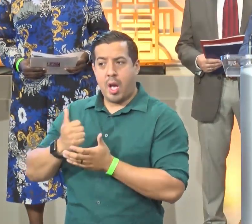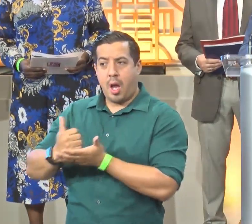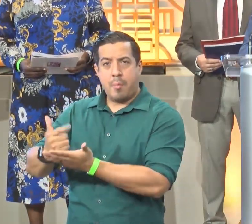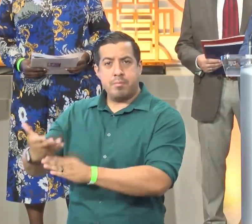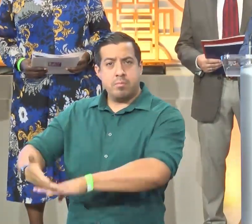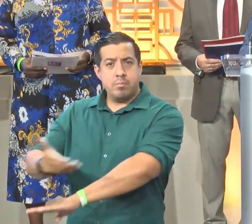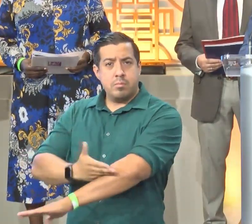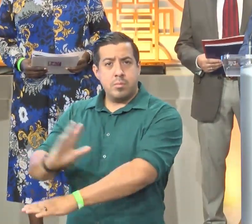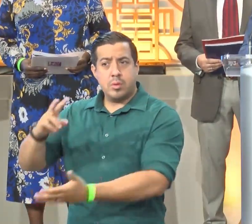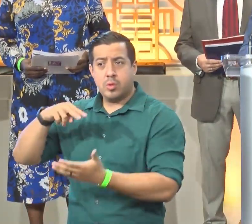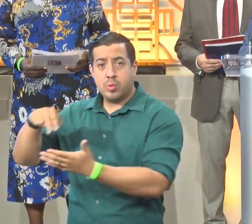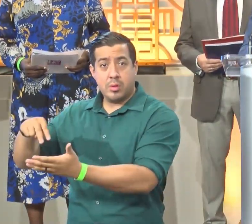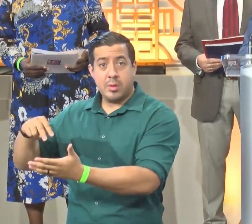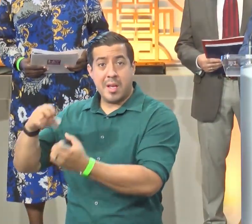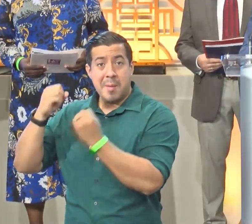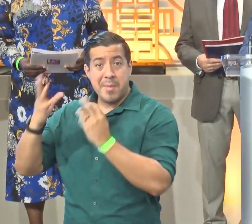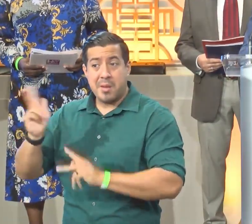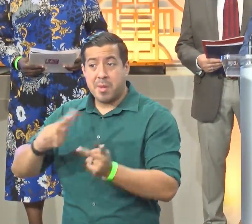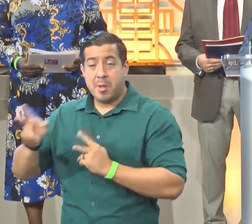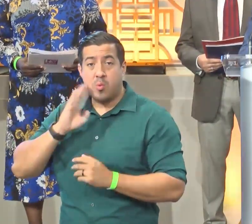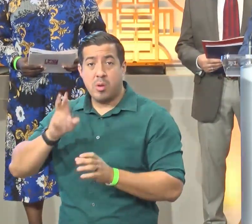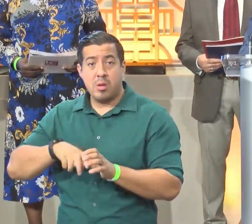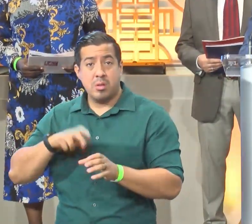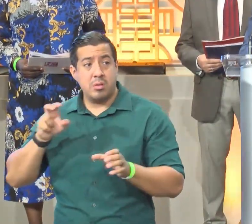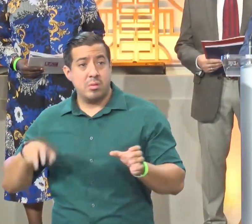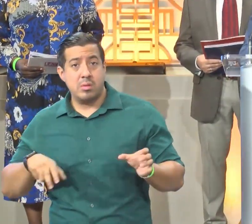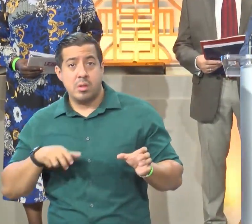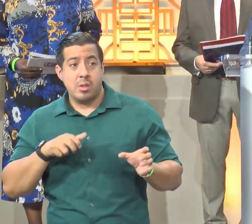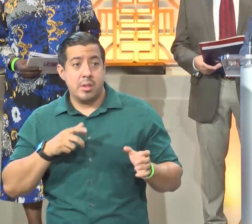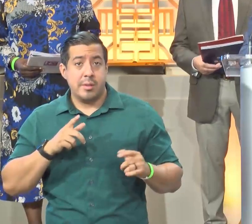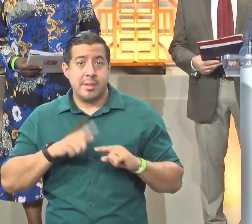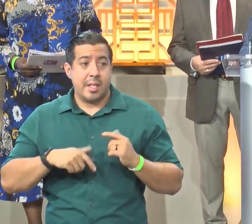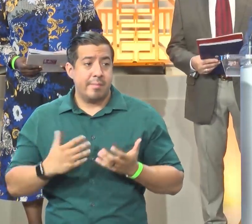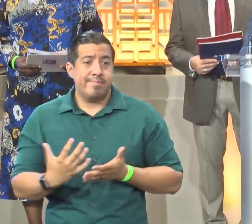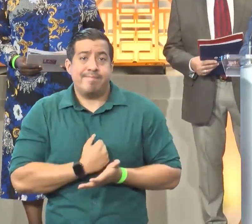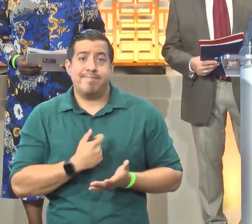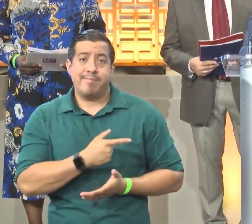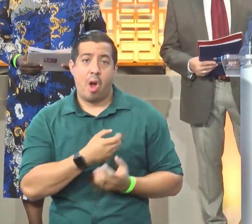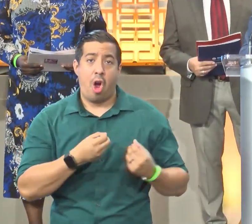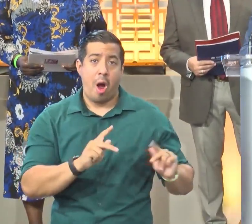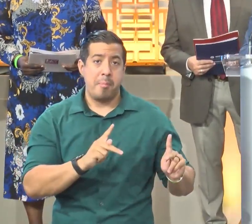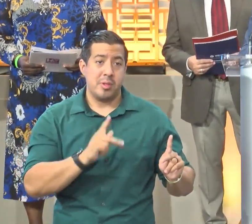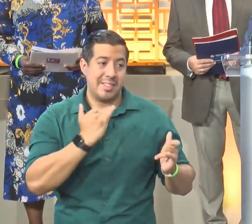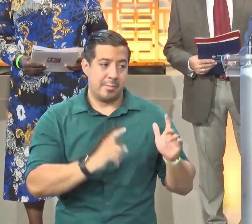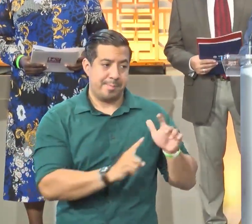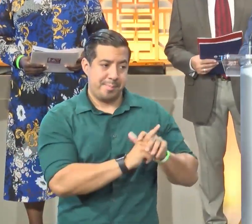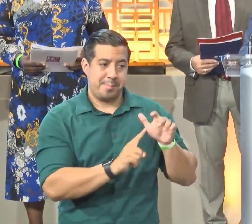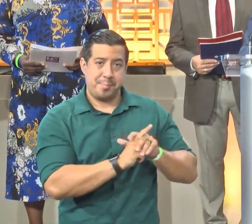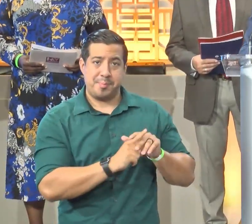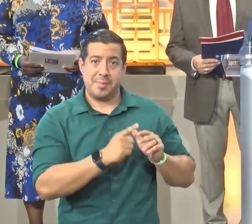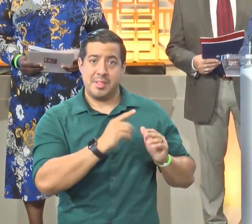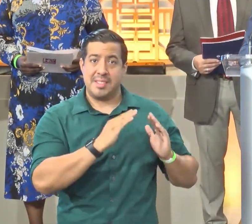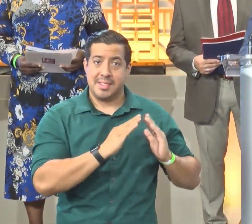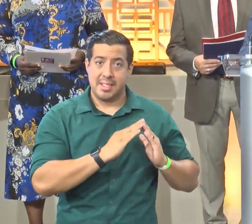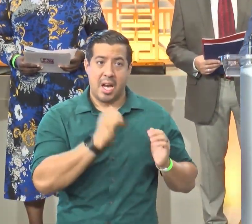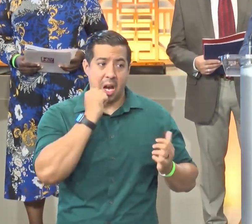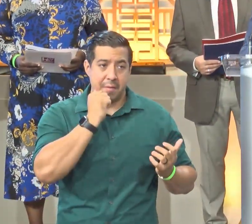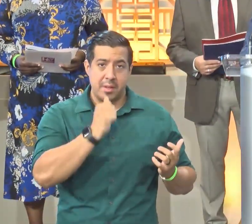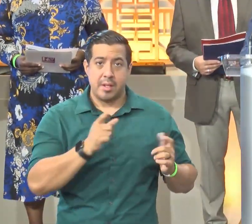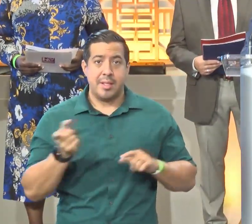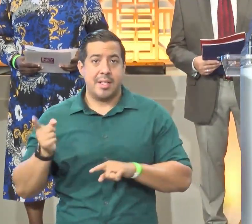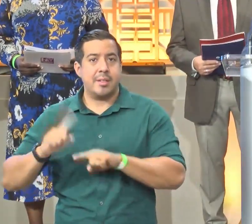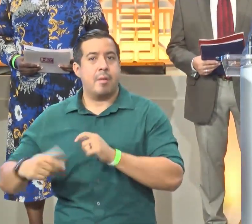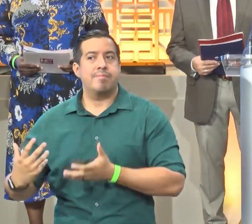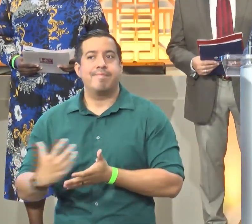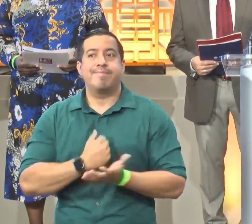will be many people who will be locked out of these opportunities that are springing up in our city each and every day. And